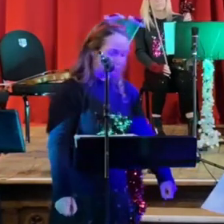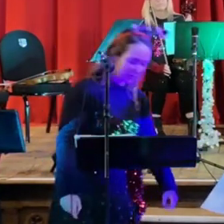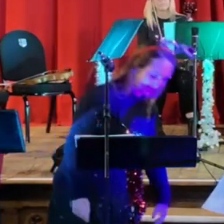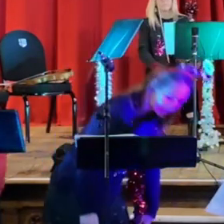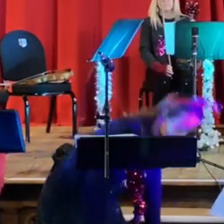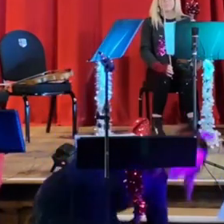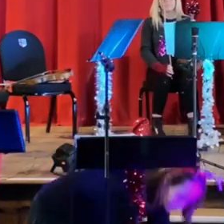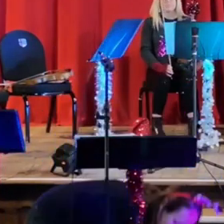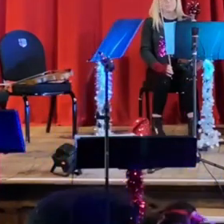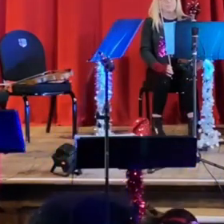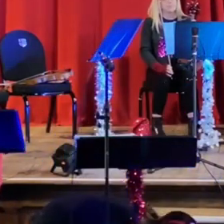you're not ready.